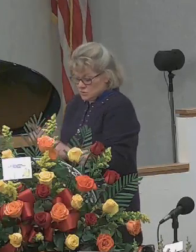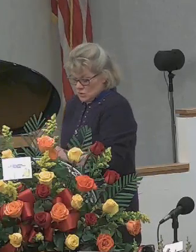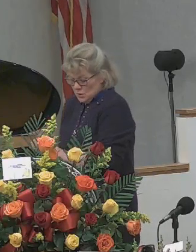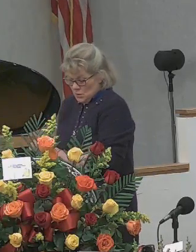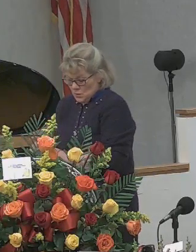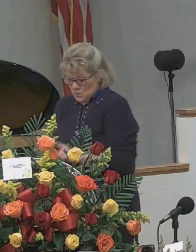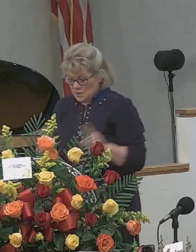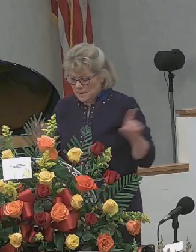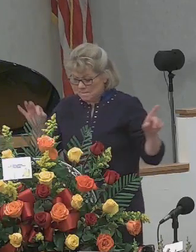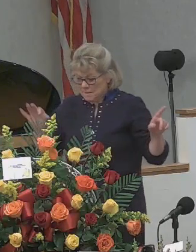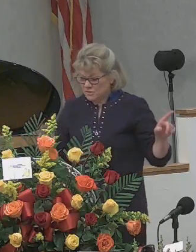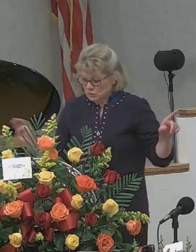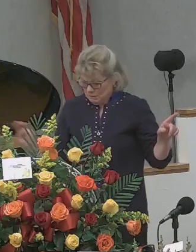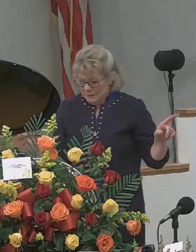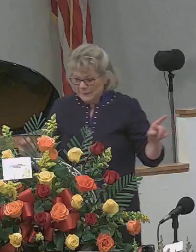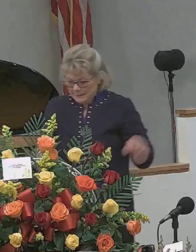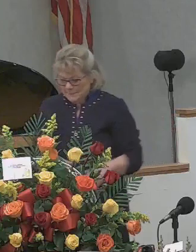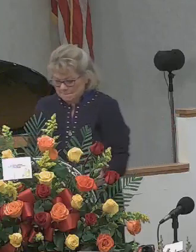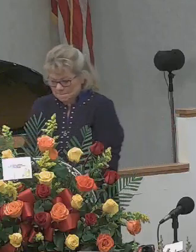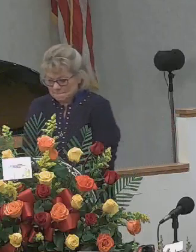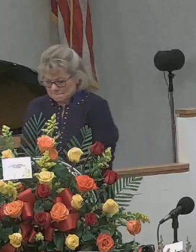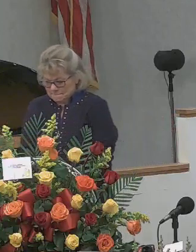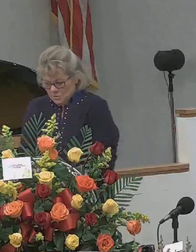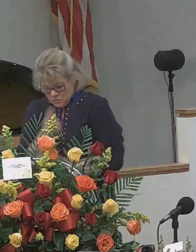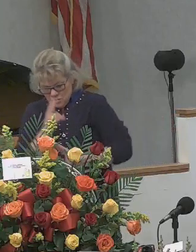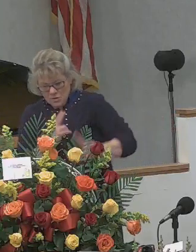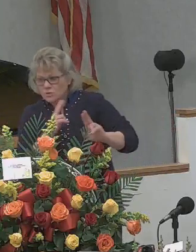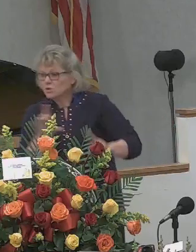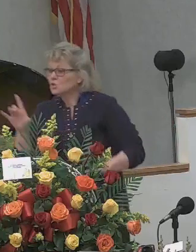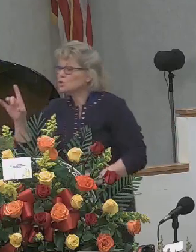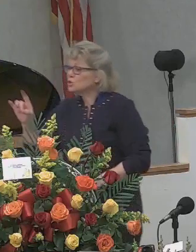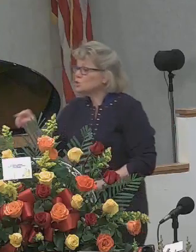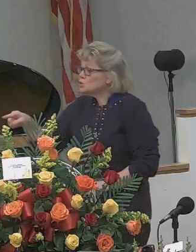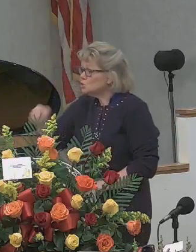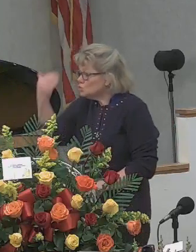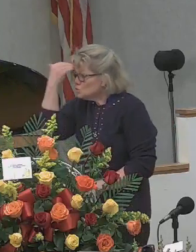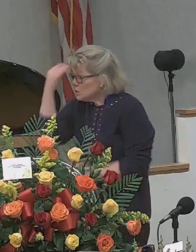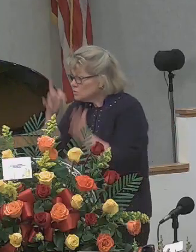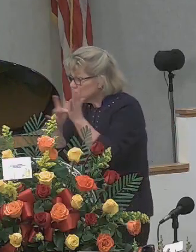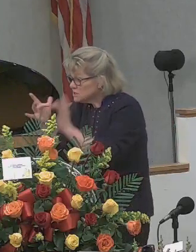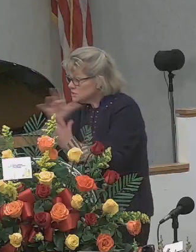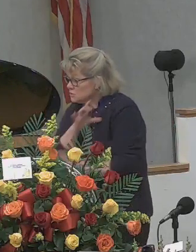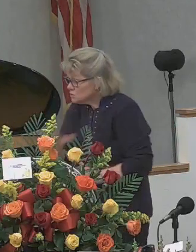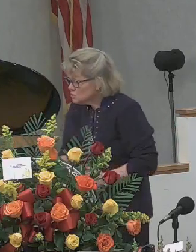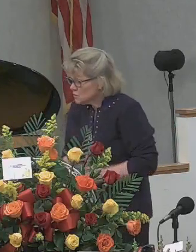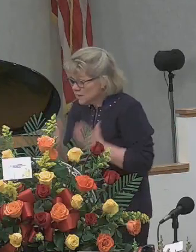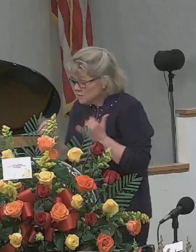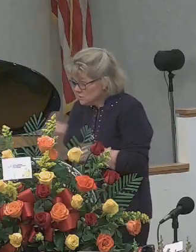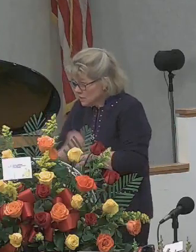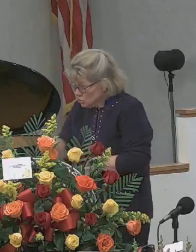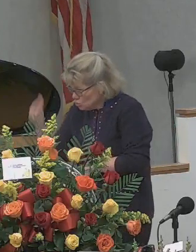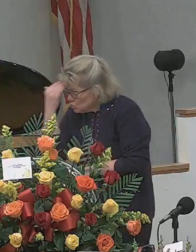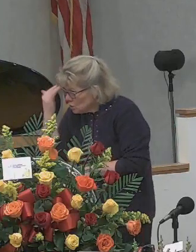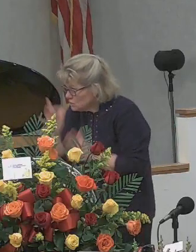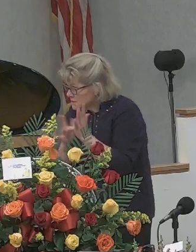Brother Marion's honor. Do you know Jesus Christ today? Do you know Him as your personal Savior?